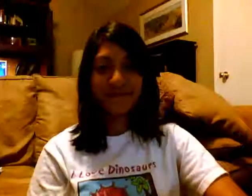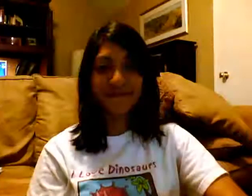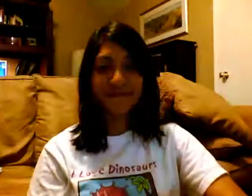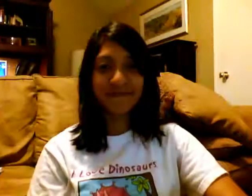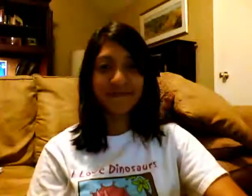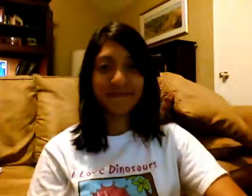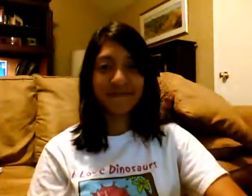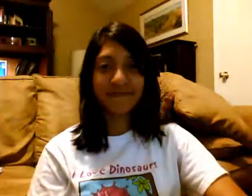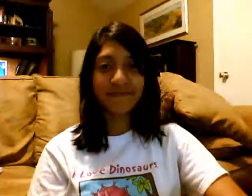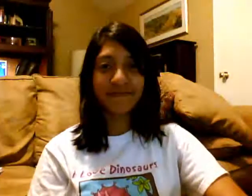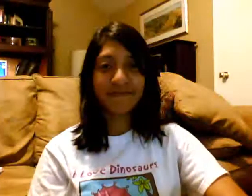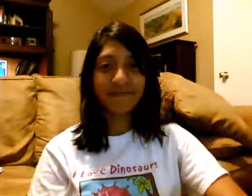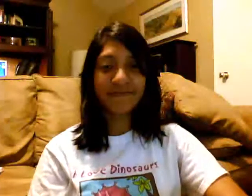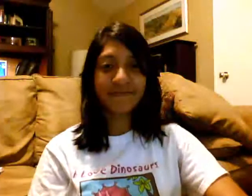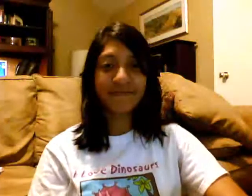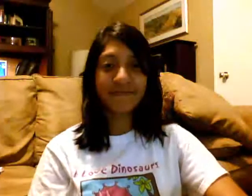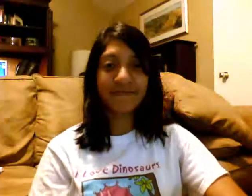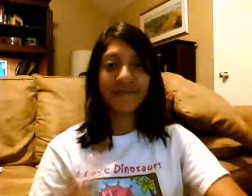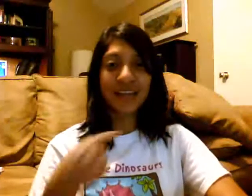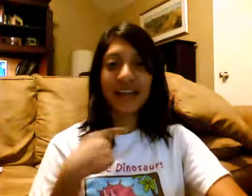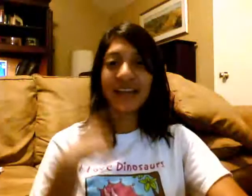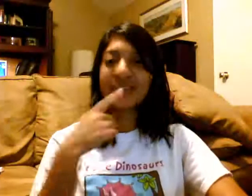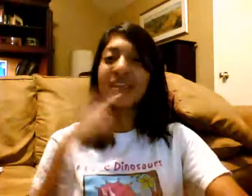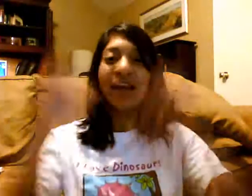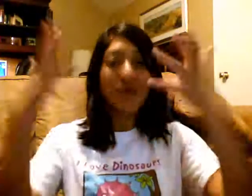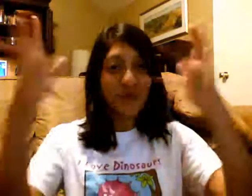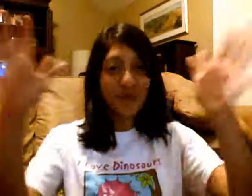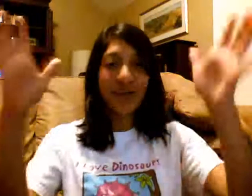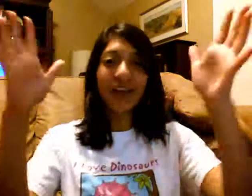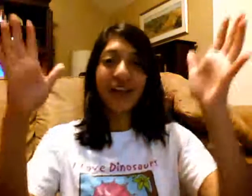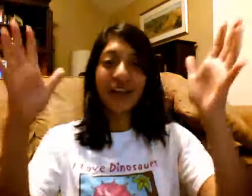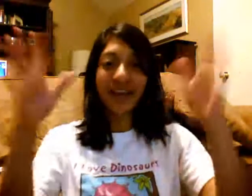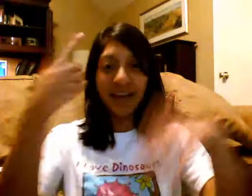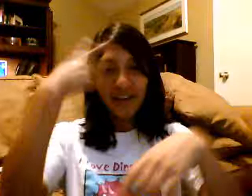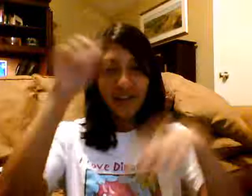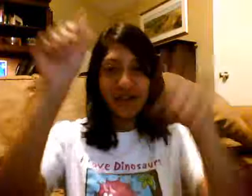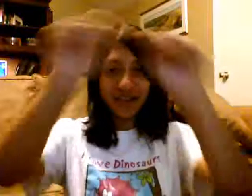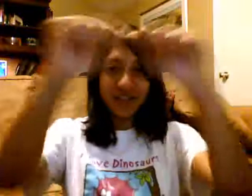I say hooray for the shapes we're in.